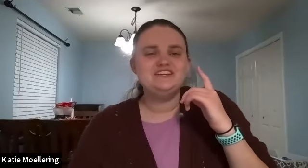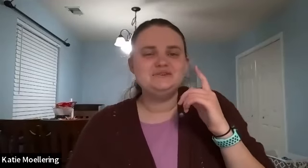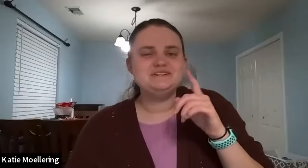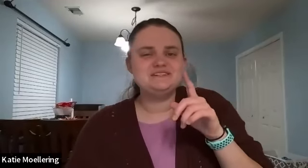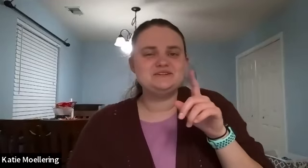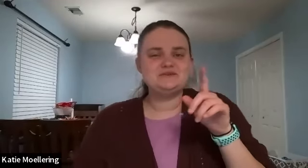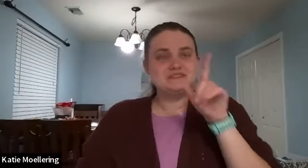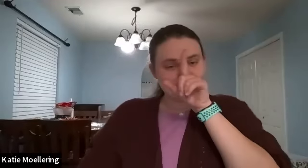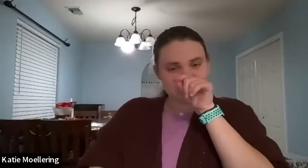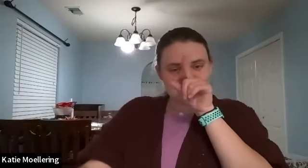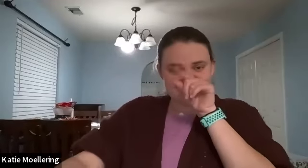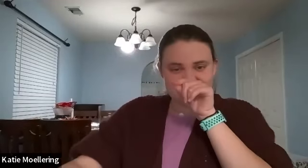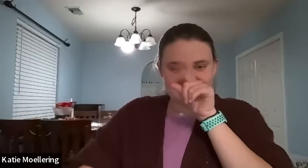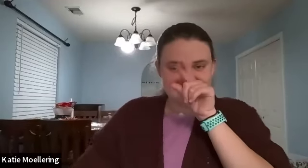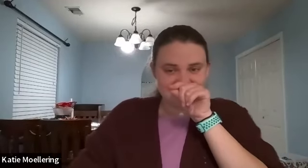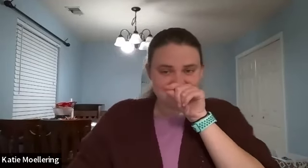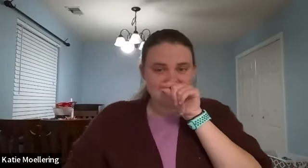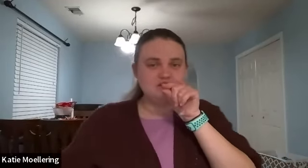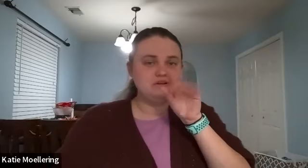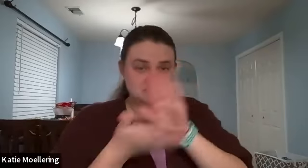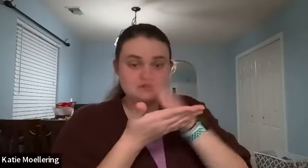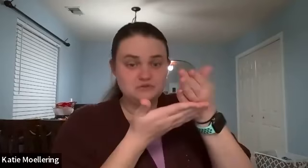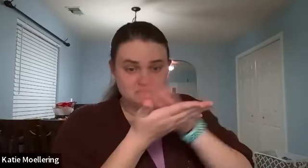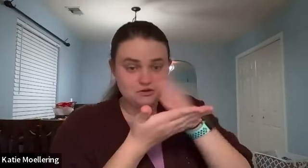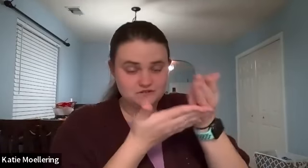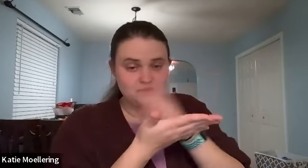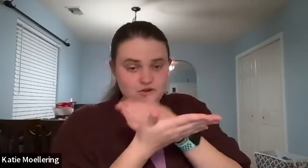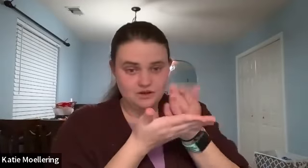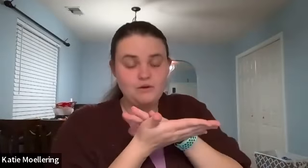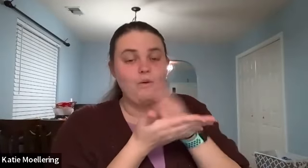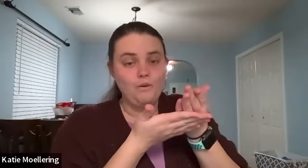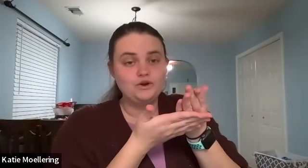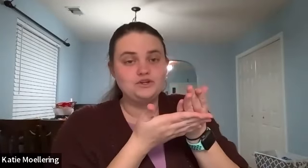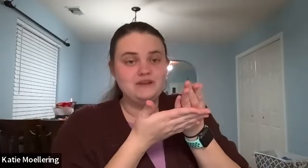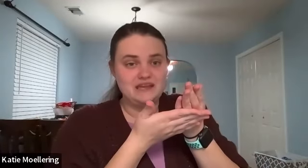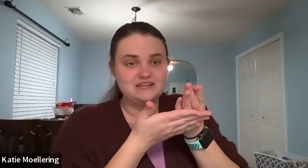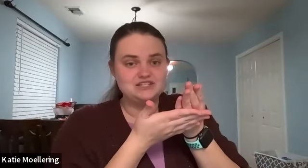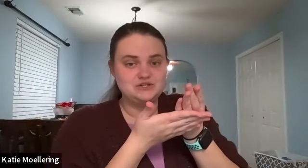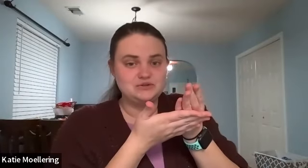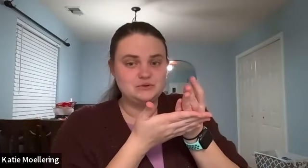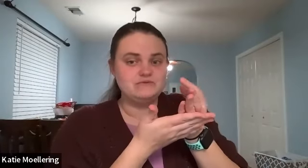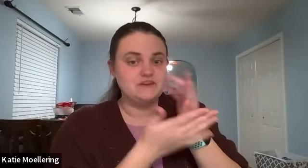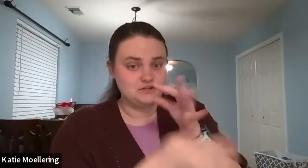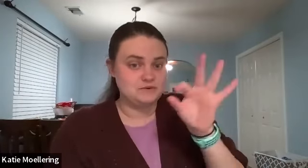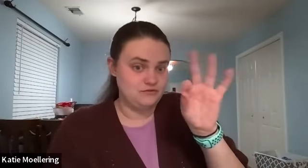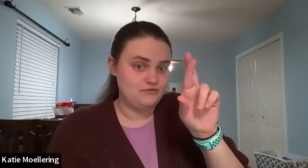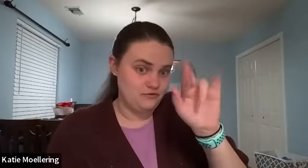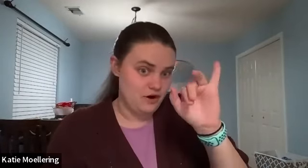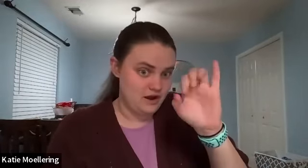you would do the sign for chicken and you can do the motion for cook, or you can do fingerspell